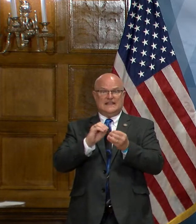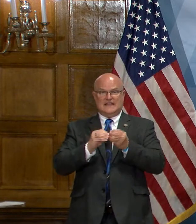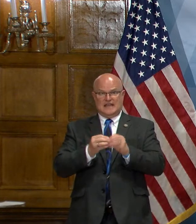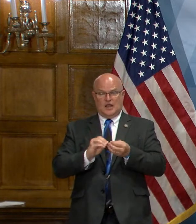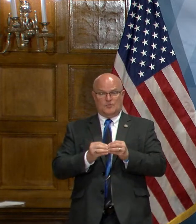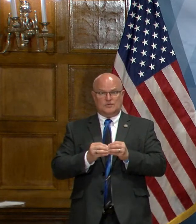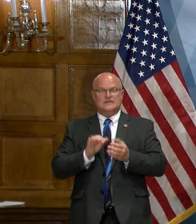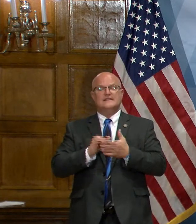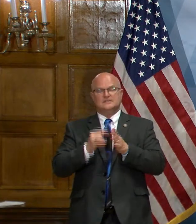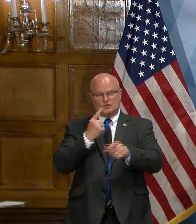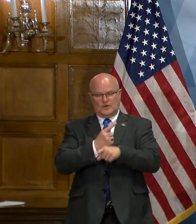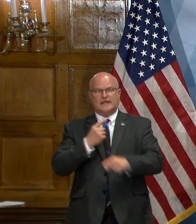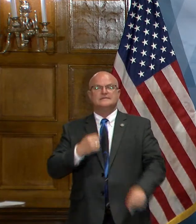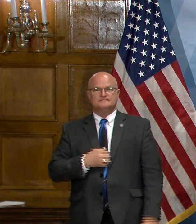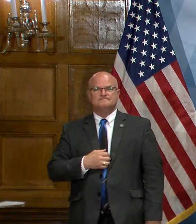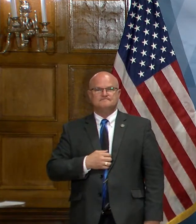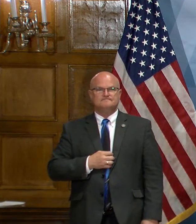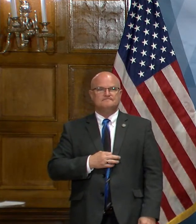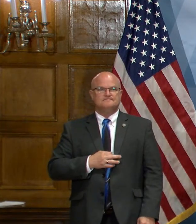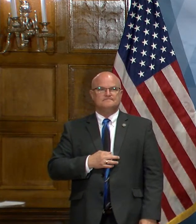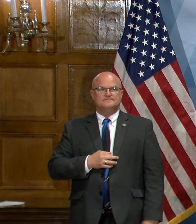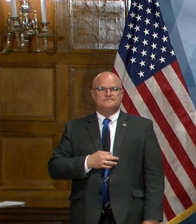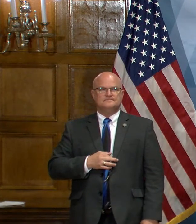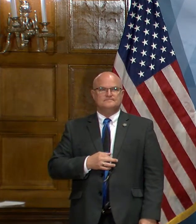these numbers. That is correct.